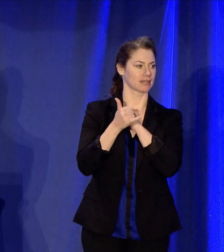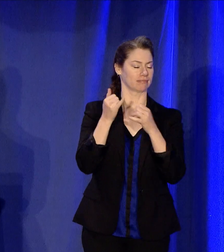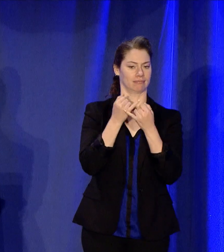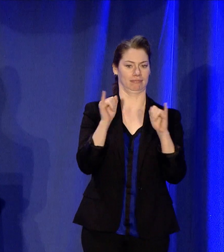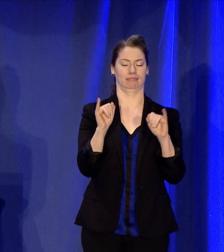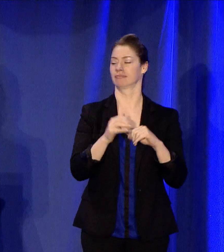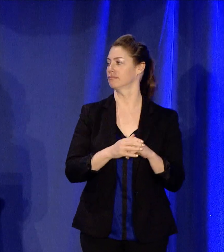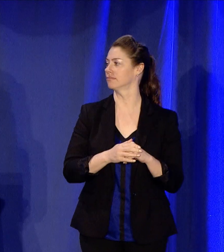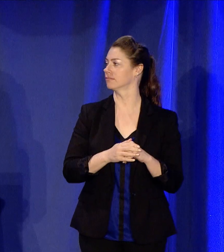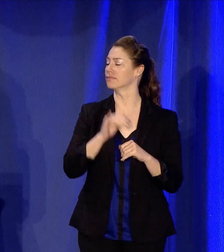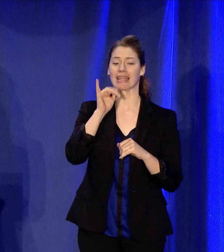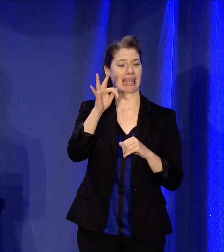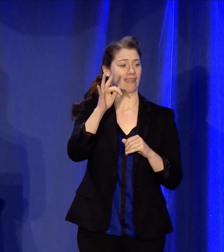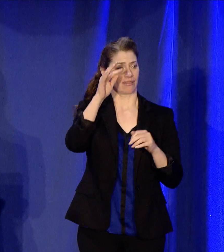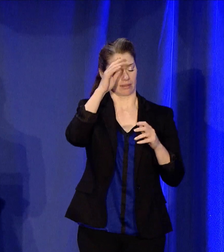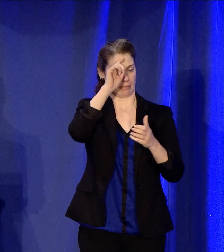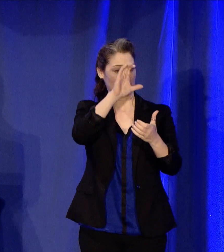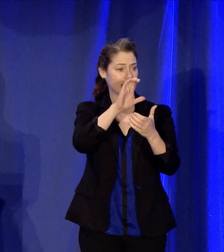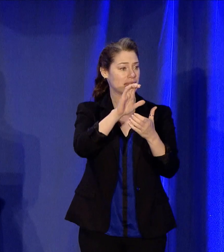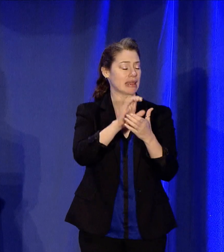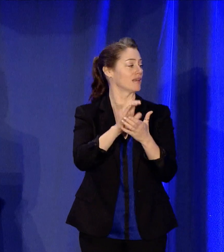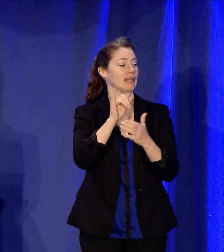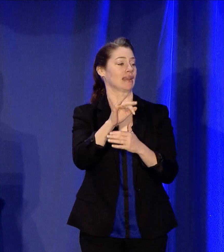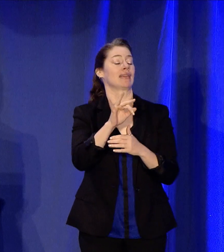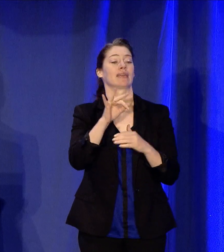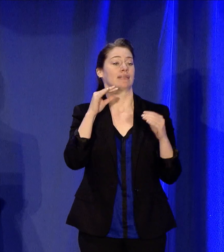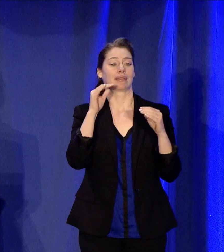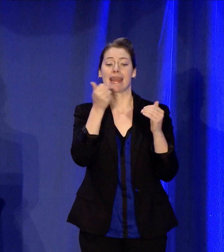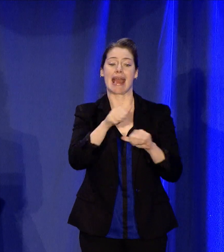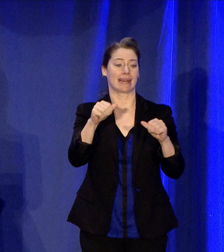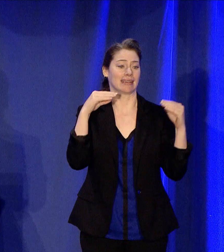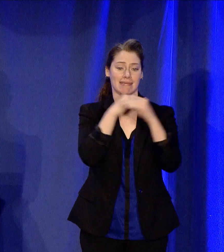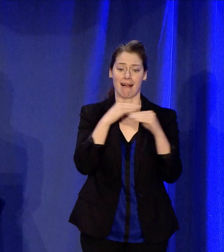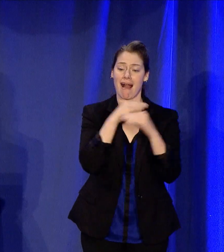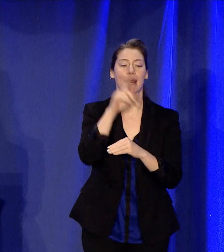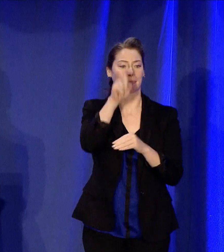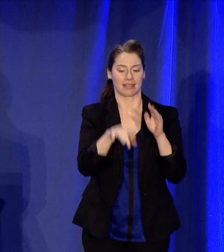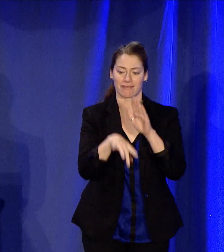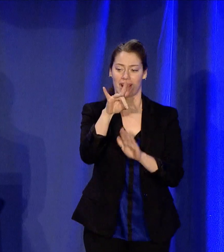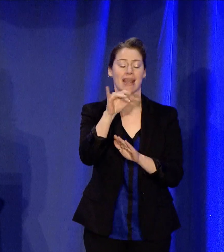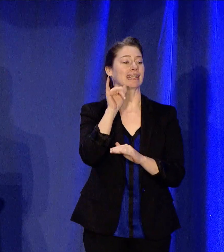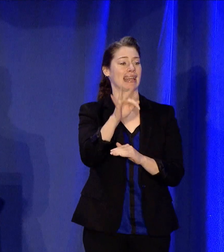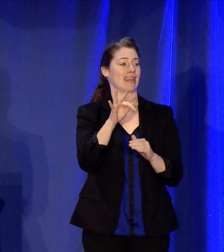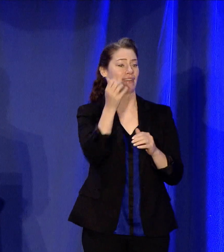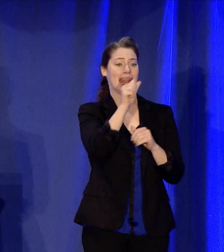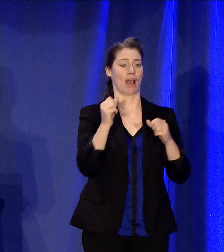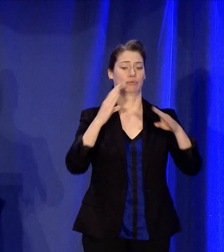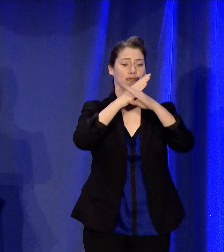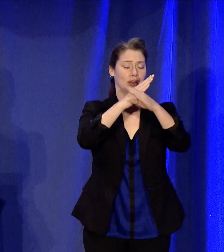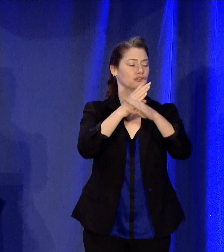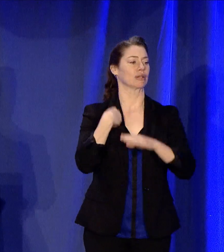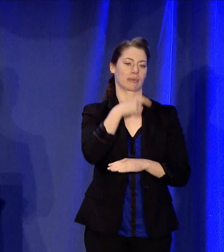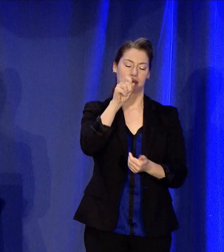If there was collusion, we must reveal it. If there was compromise, we must expose it. If there is obstruction, we must stop